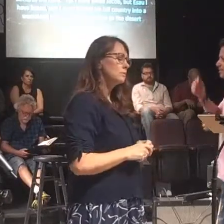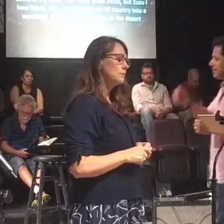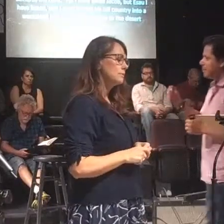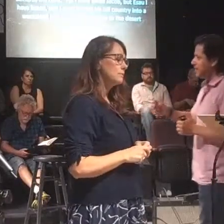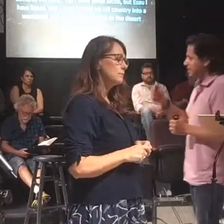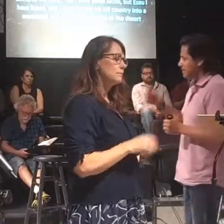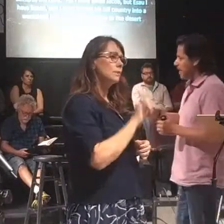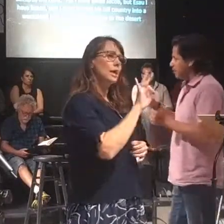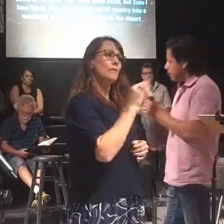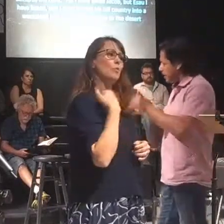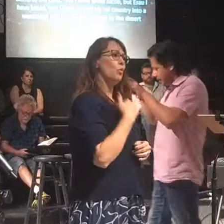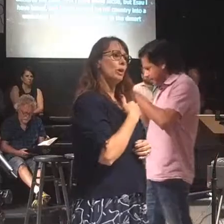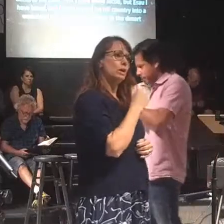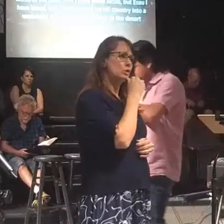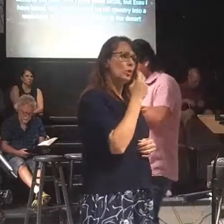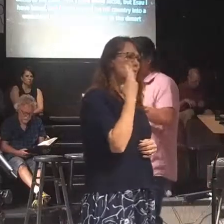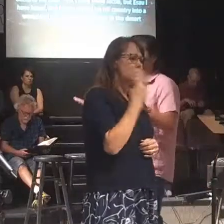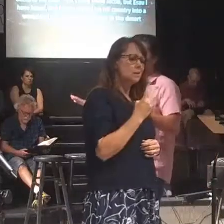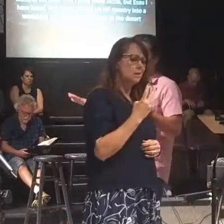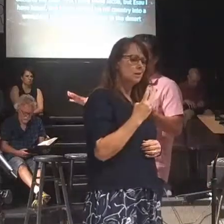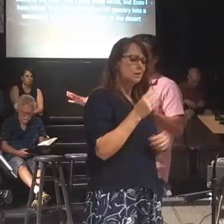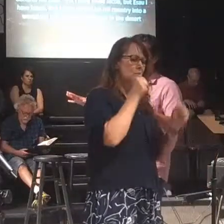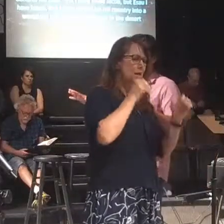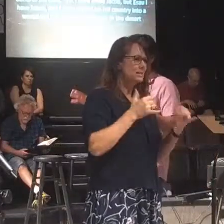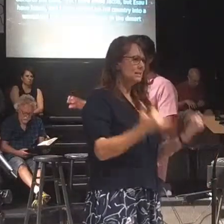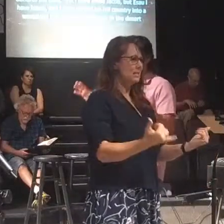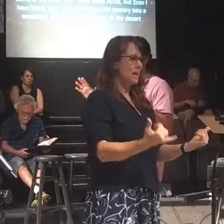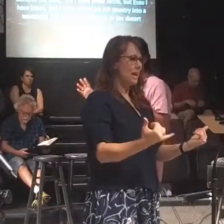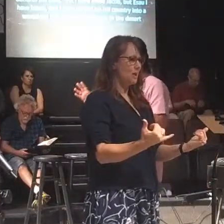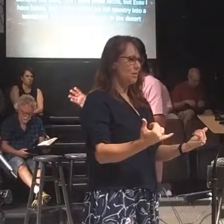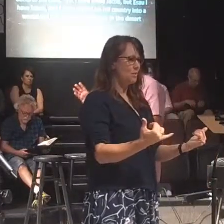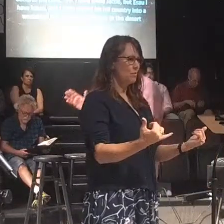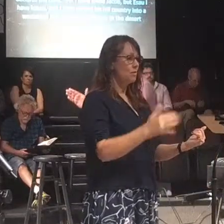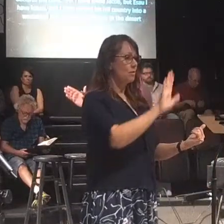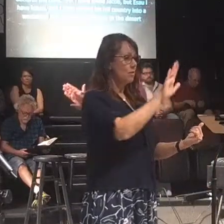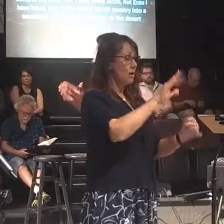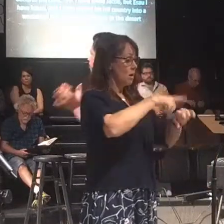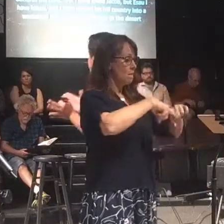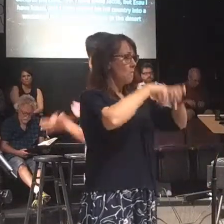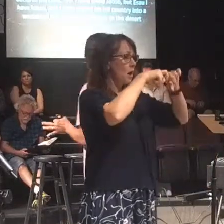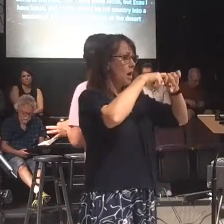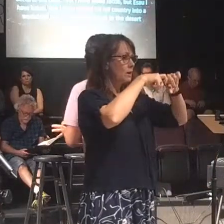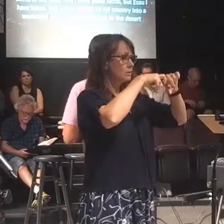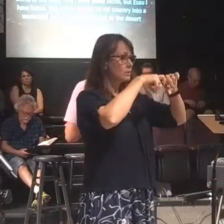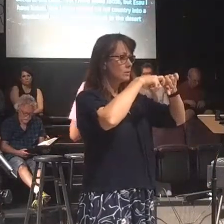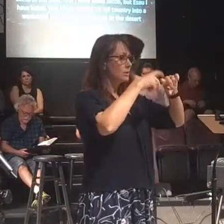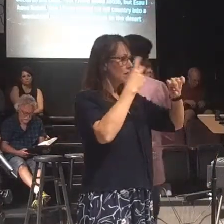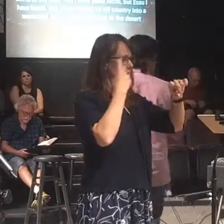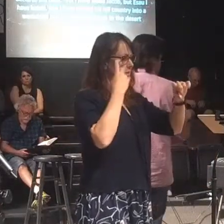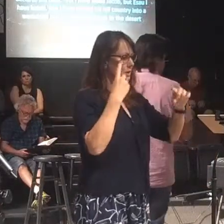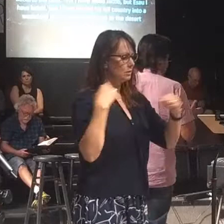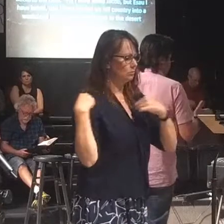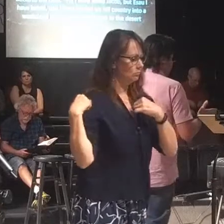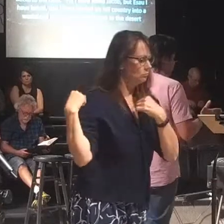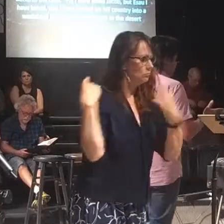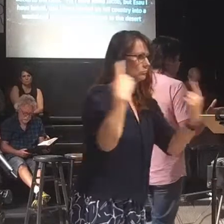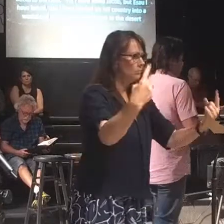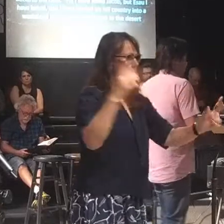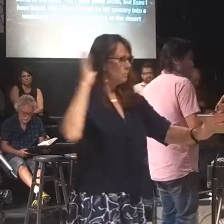If we don't see the blessings now, try to just pause for a second and see if you can see the blessings up to now.